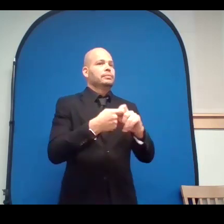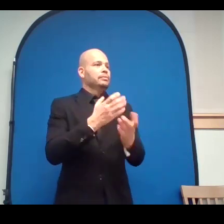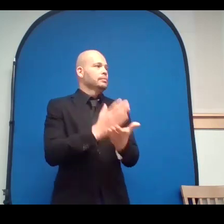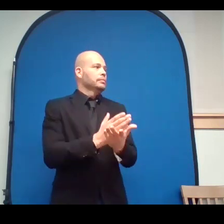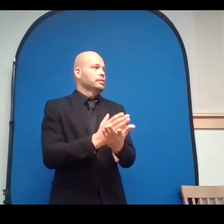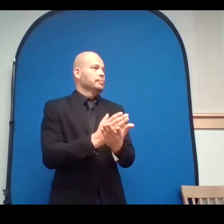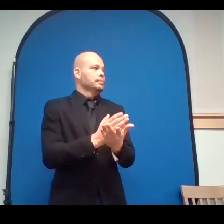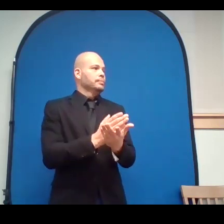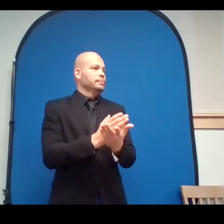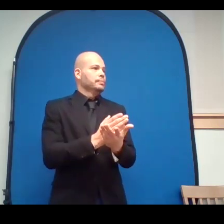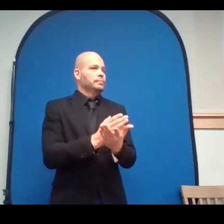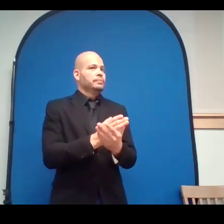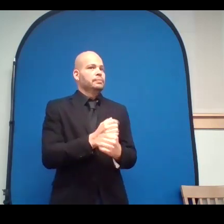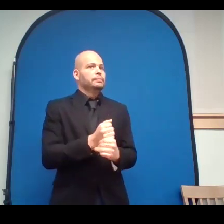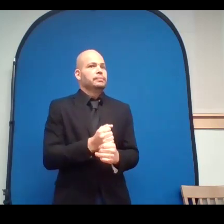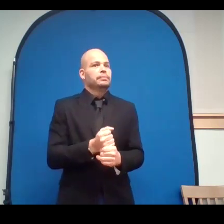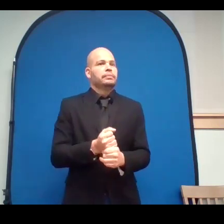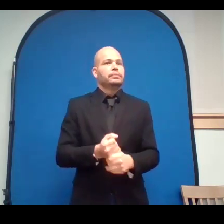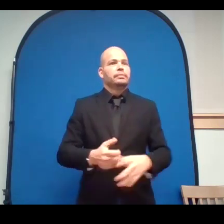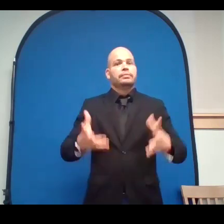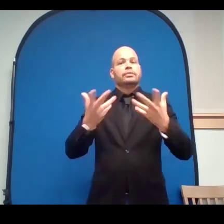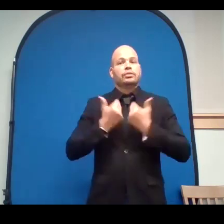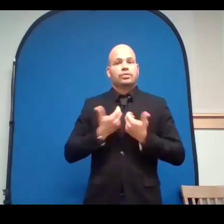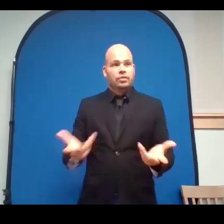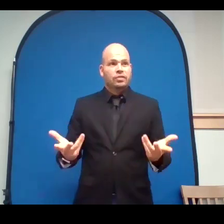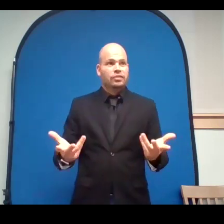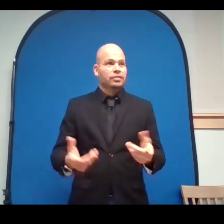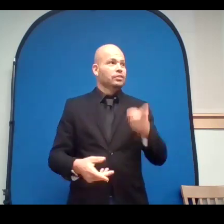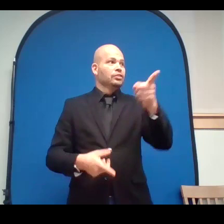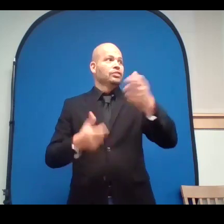We've exhausted us, probably you and I,